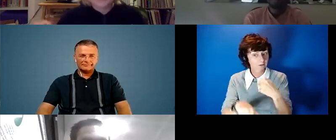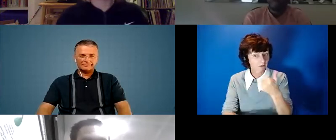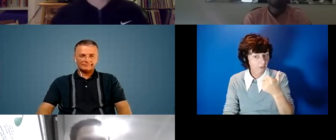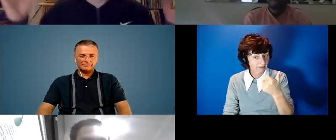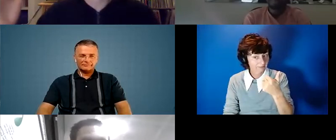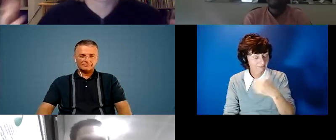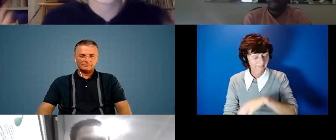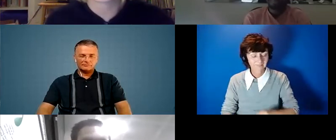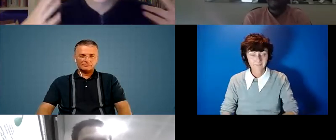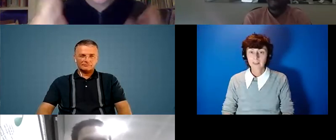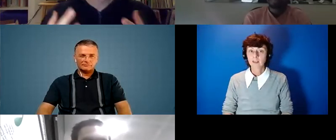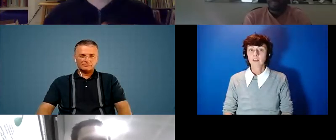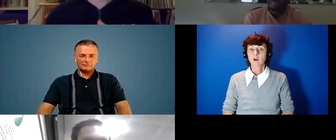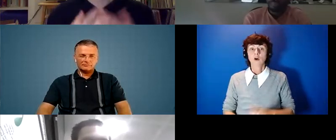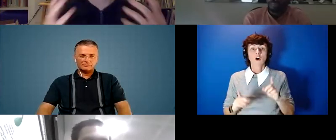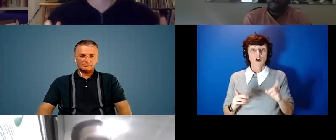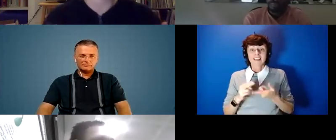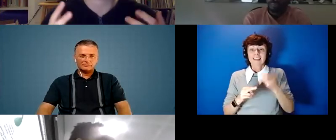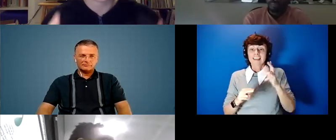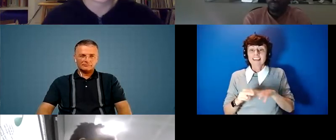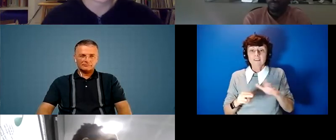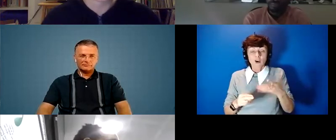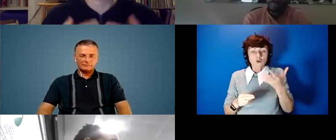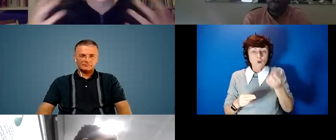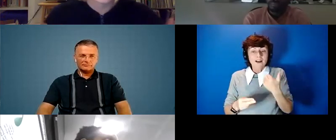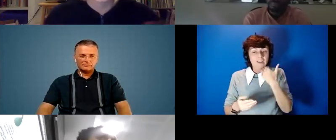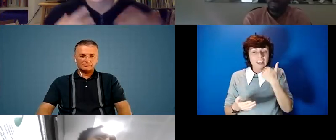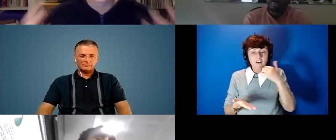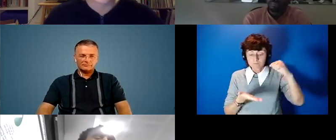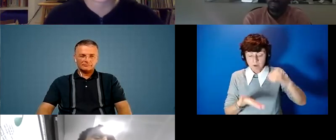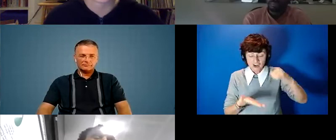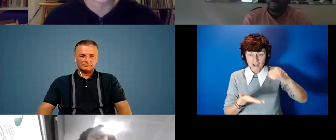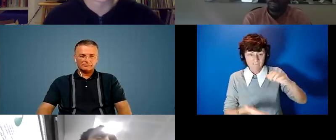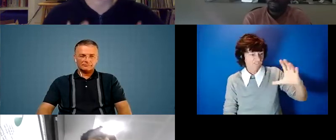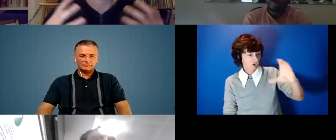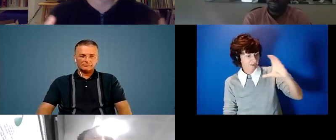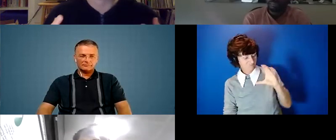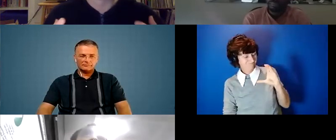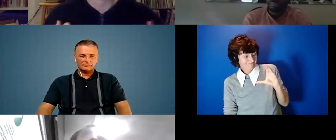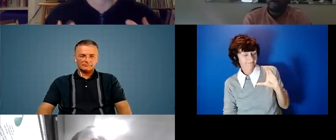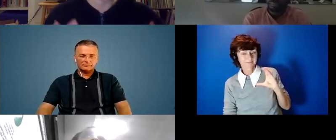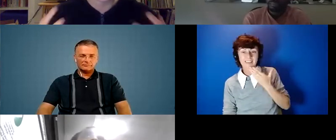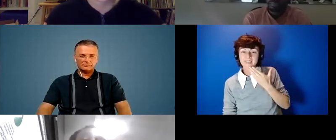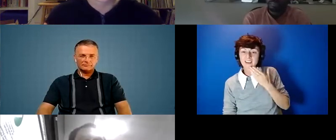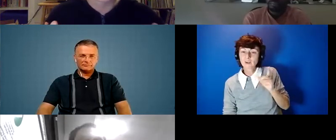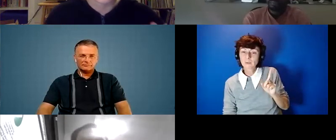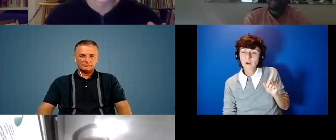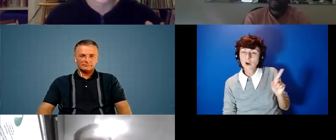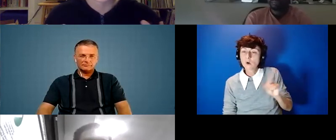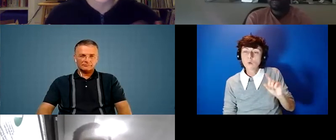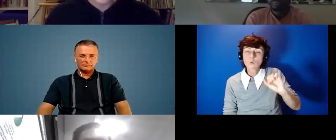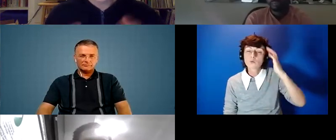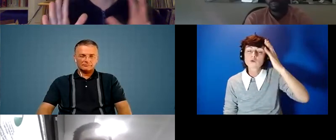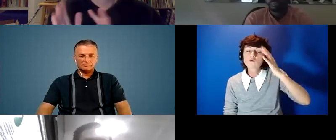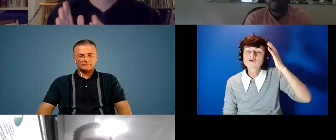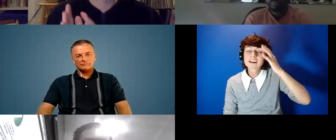so yeah i was gonna say uh what kind of if you had you know what resources and support would you like from funders from other arts organizations what's the dream for you to be able to continue like your impactful